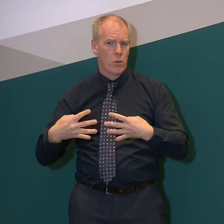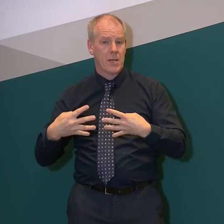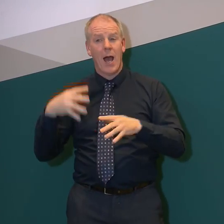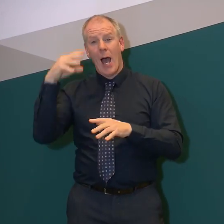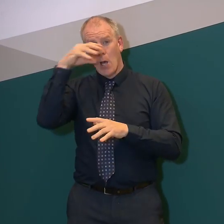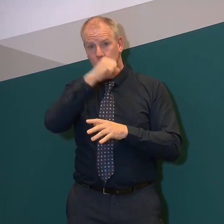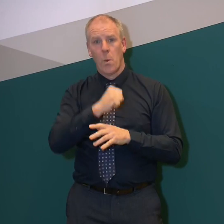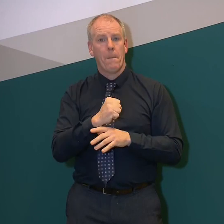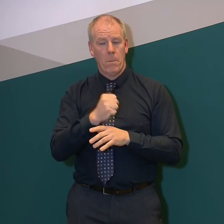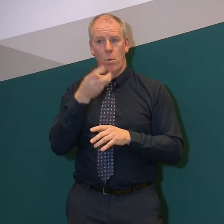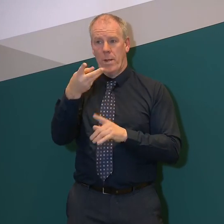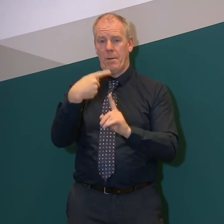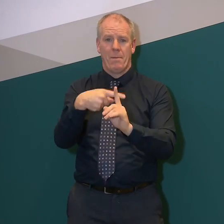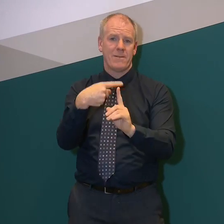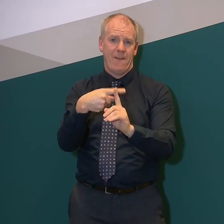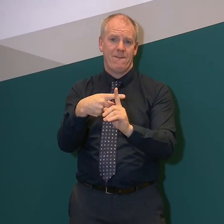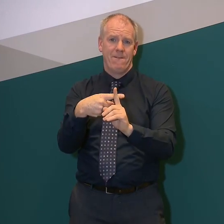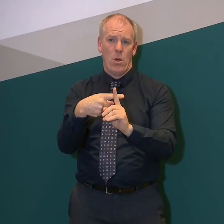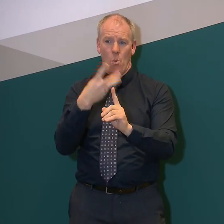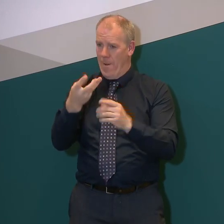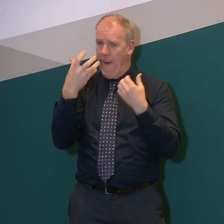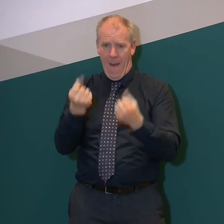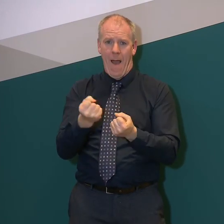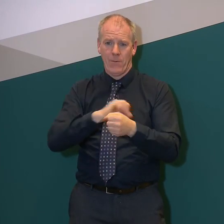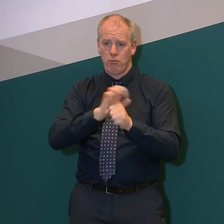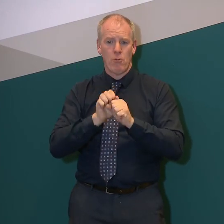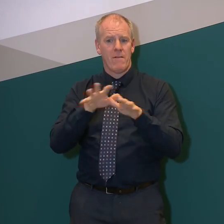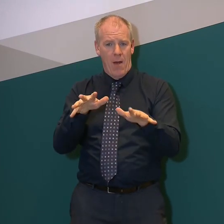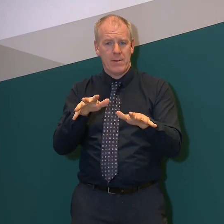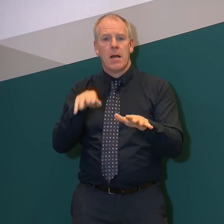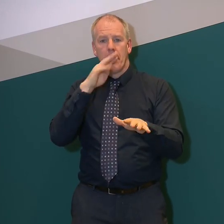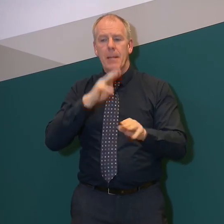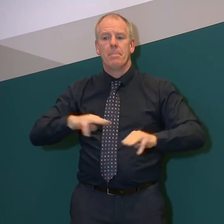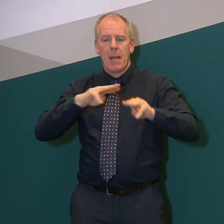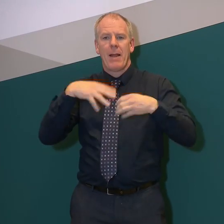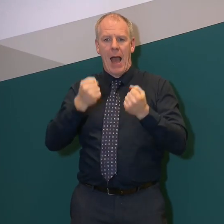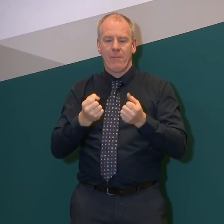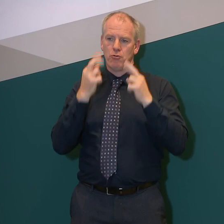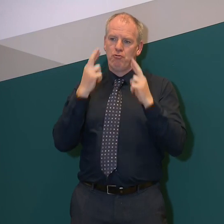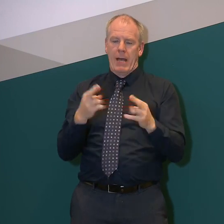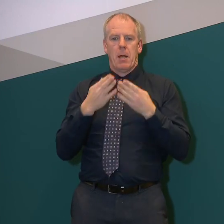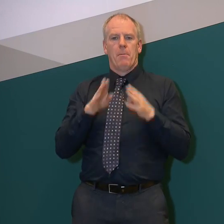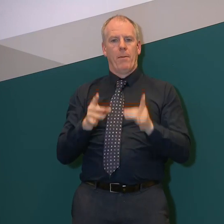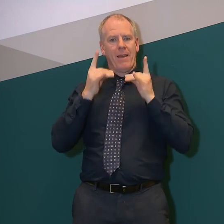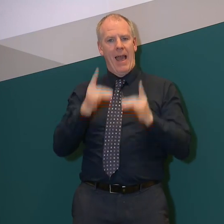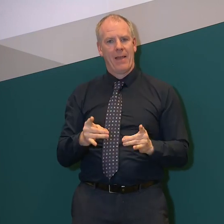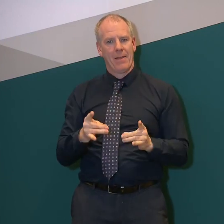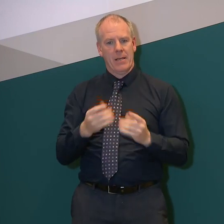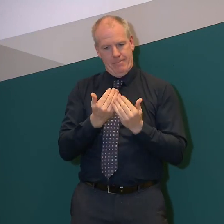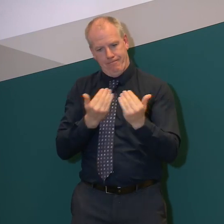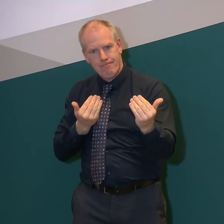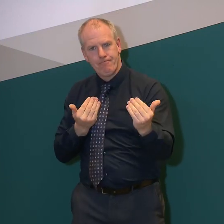assume that that test result will be positive, we're advising that individuals take the appropriate public health action, because that is the measure that's going to prevent